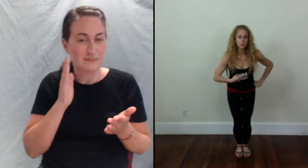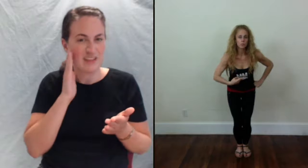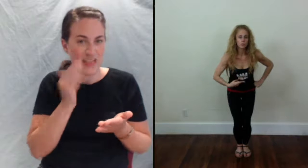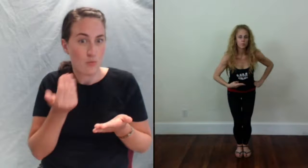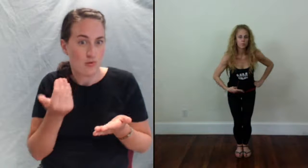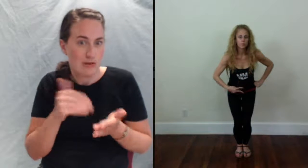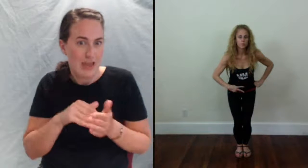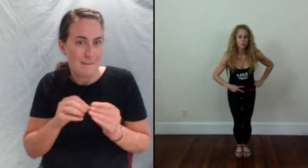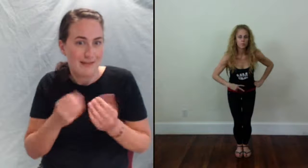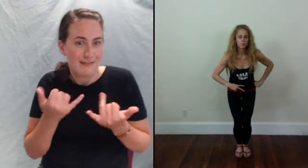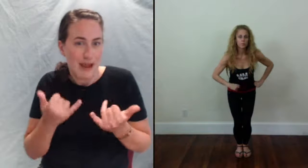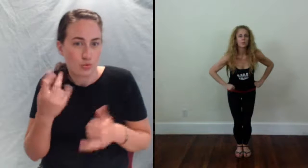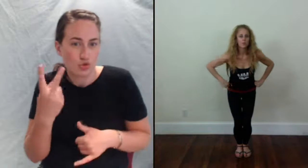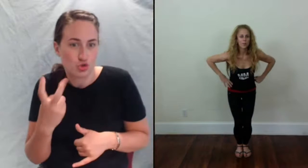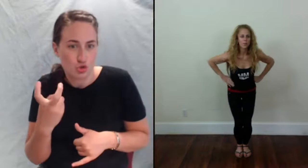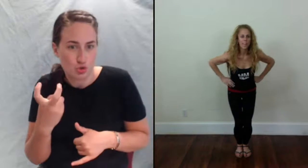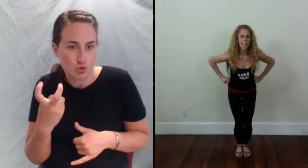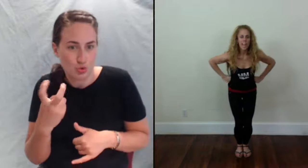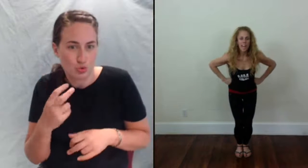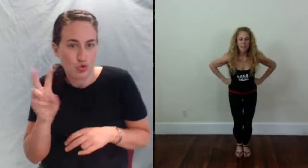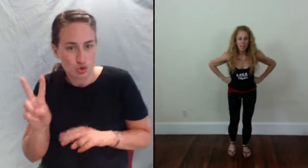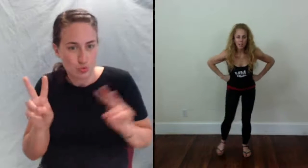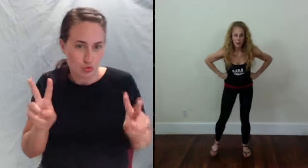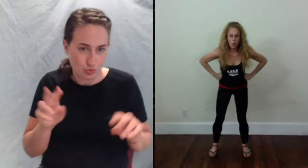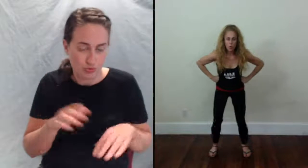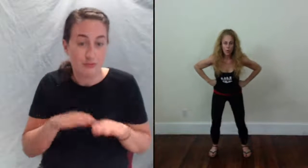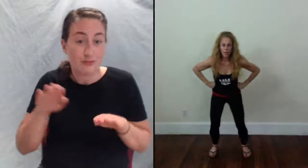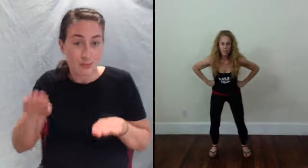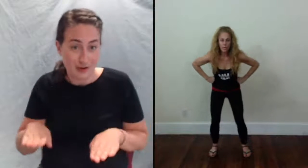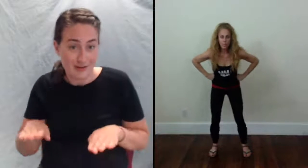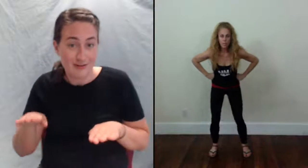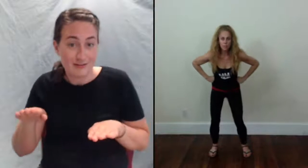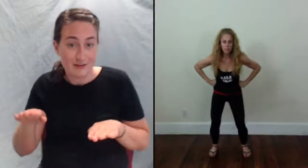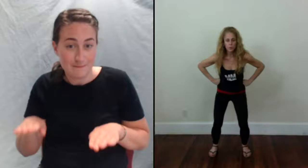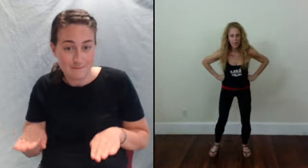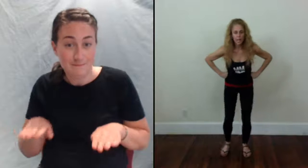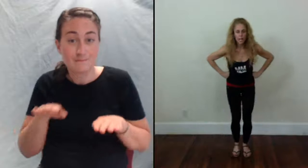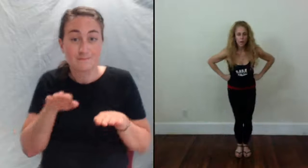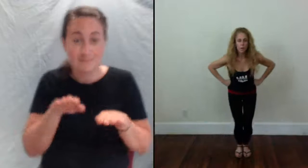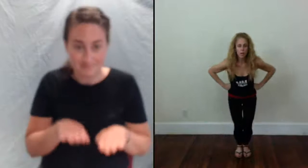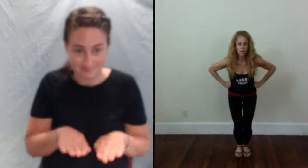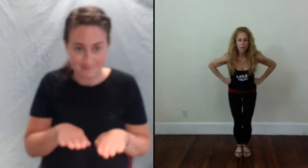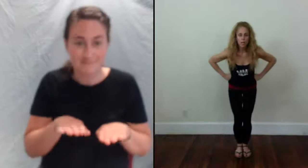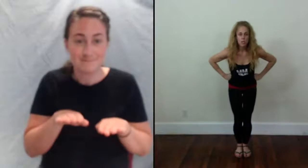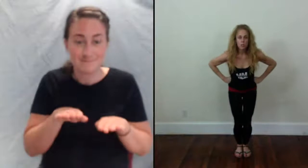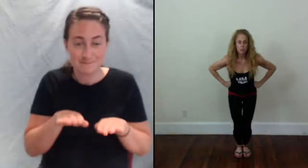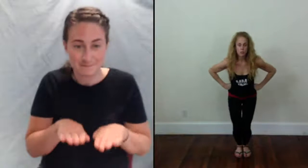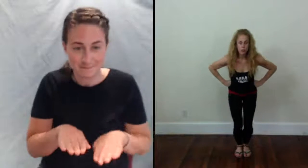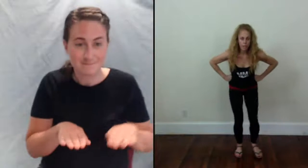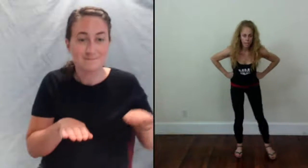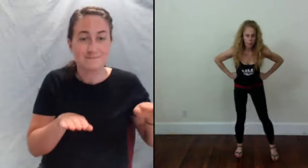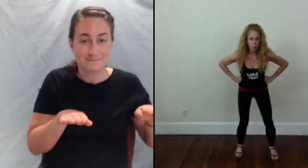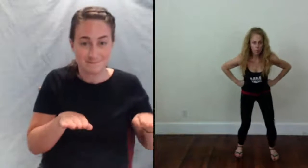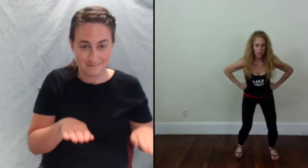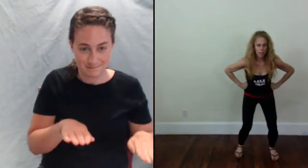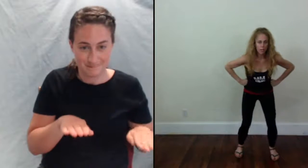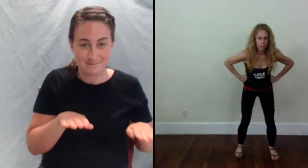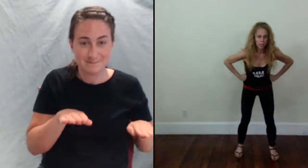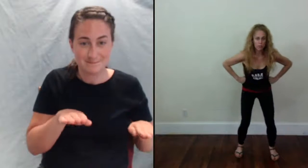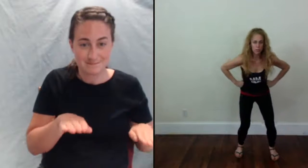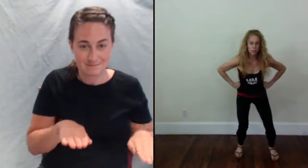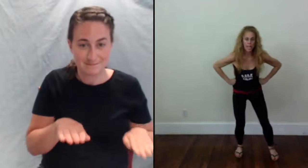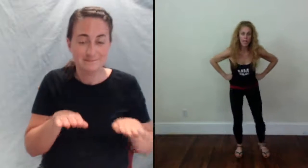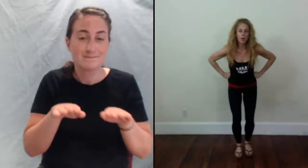2. In 2. There we go. And we're going to go 1, 2, and 1, 2, and